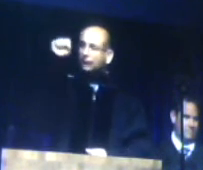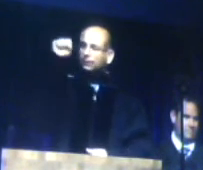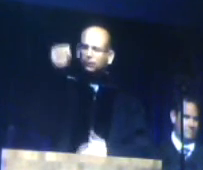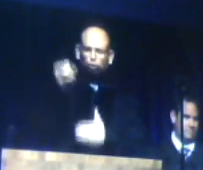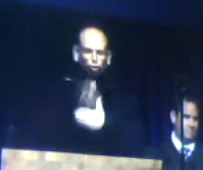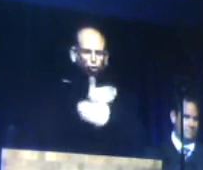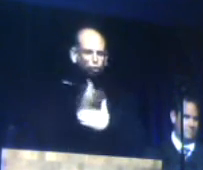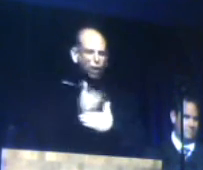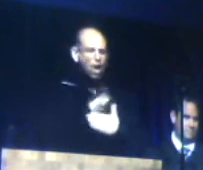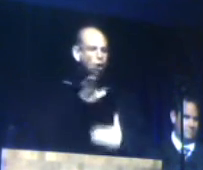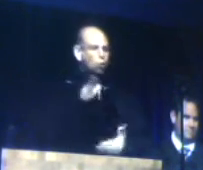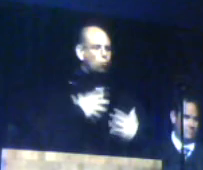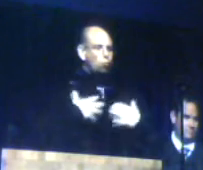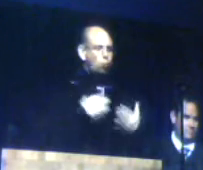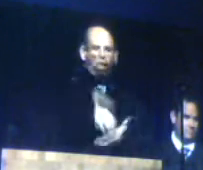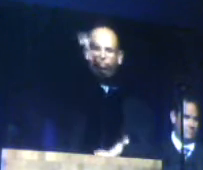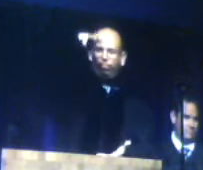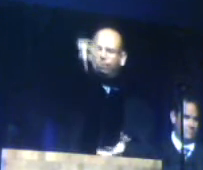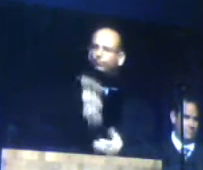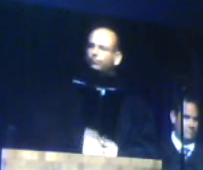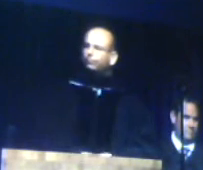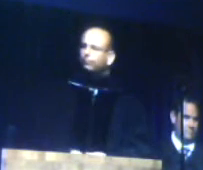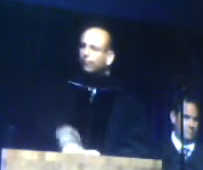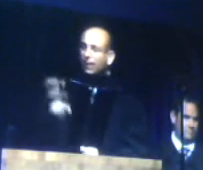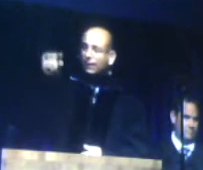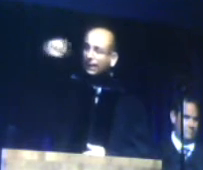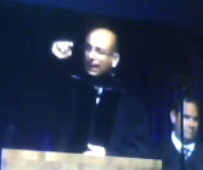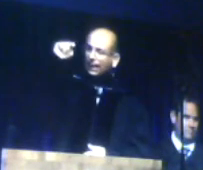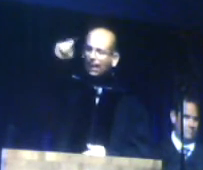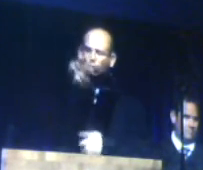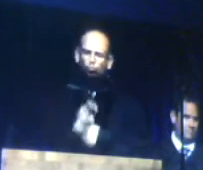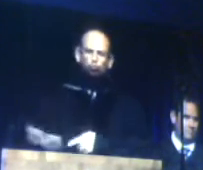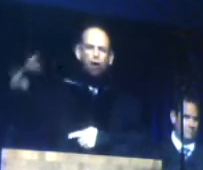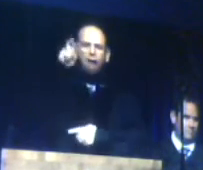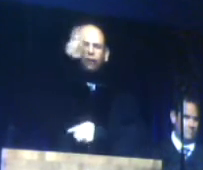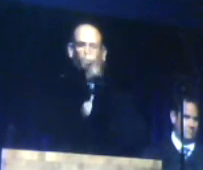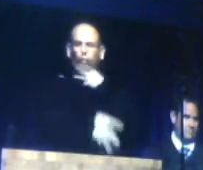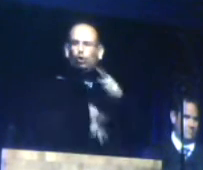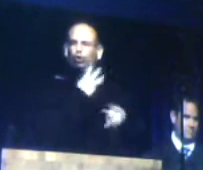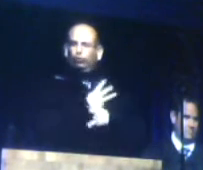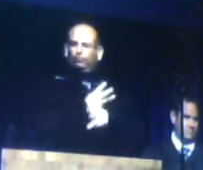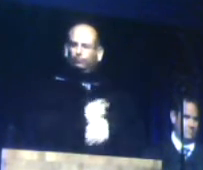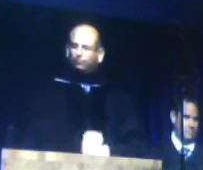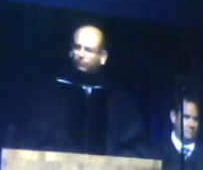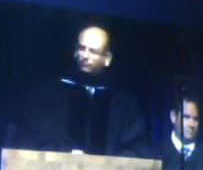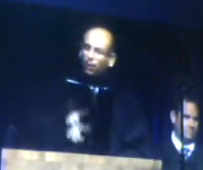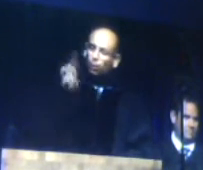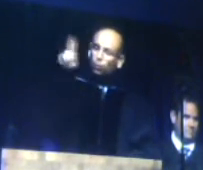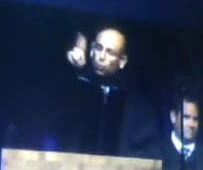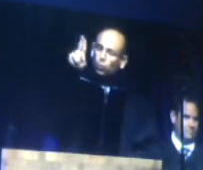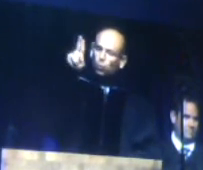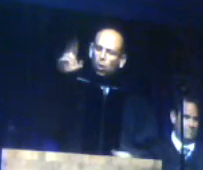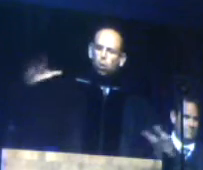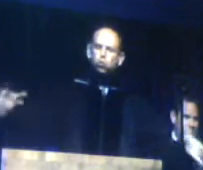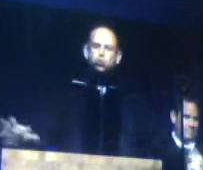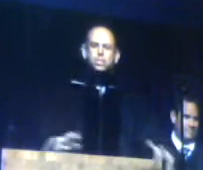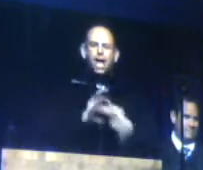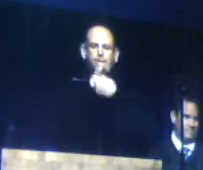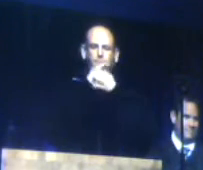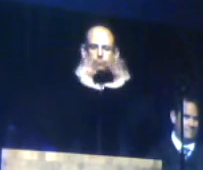everything. S. Share the wealth. T. Travel the world. U.